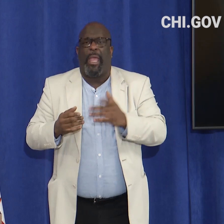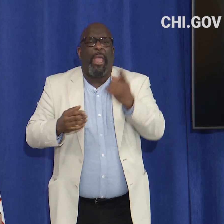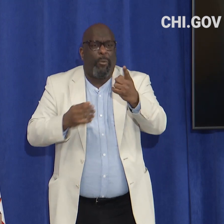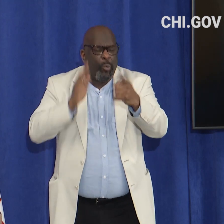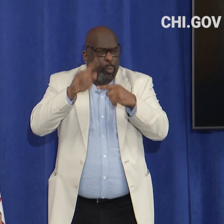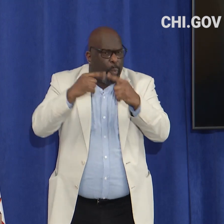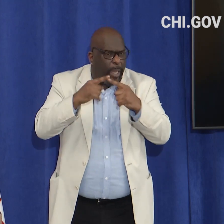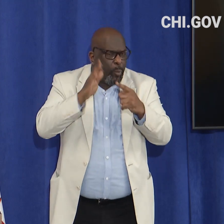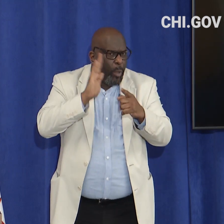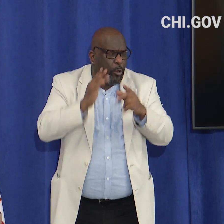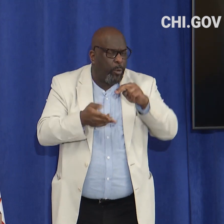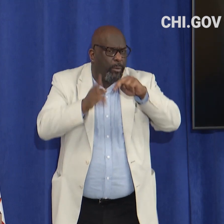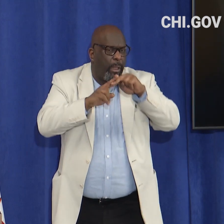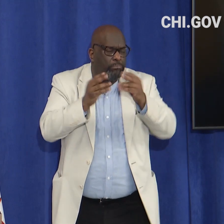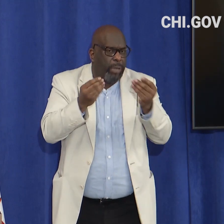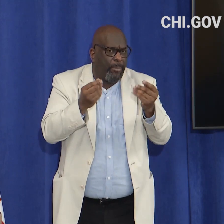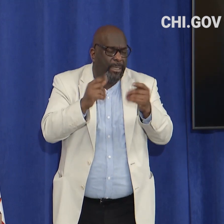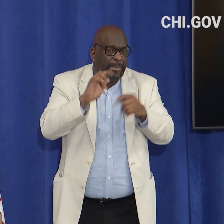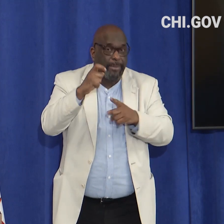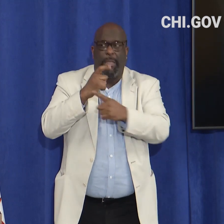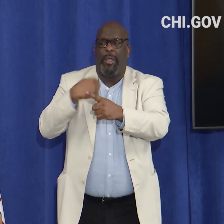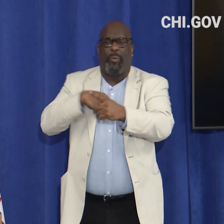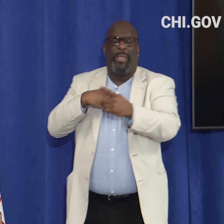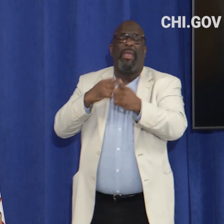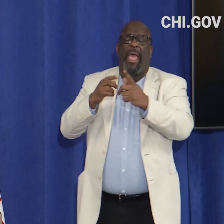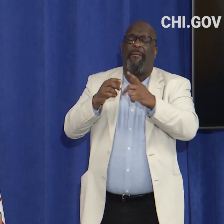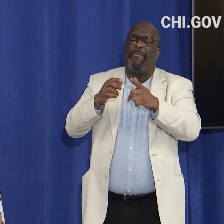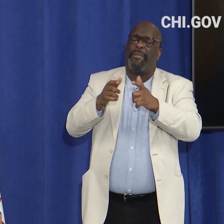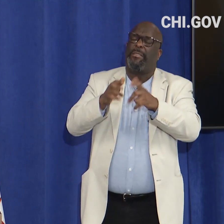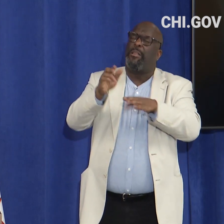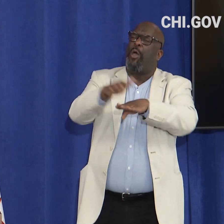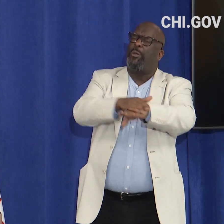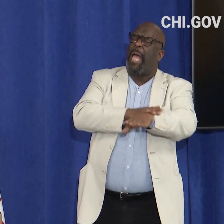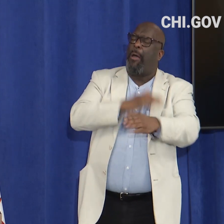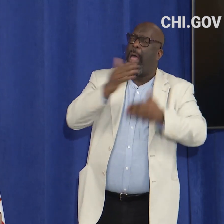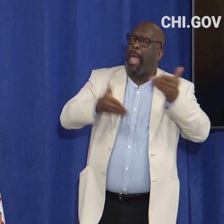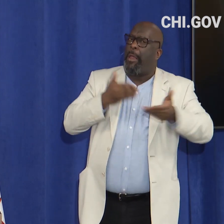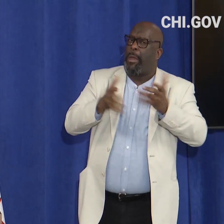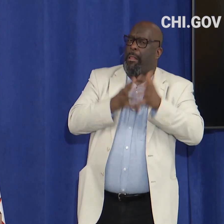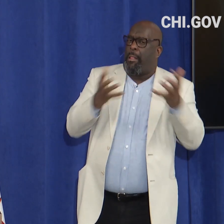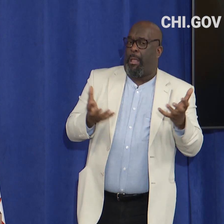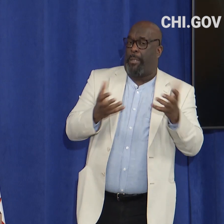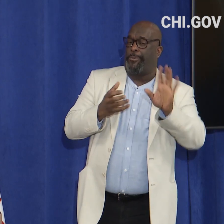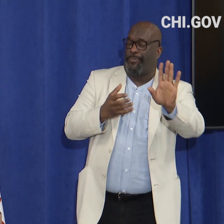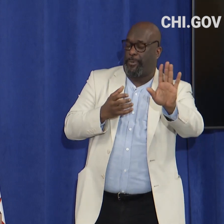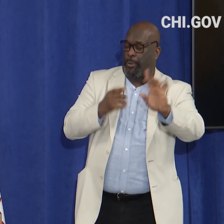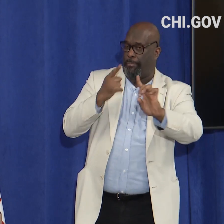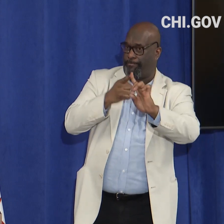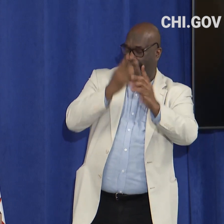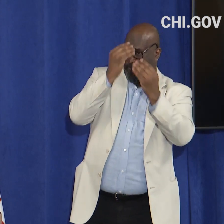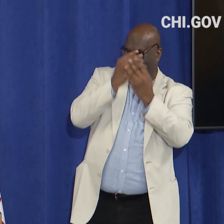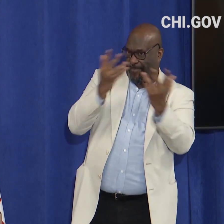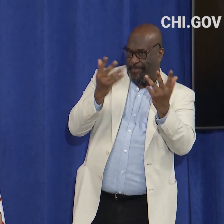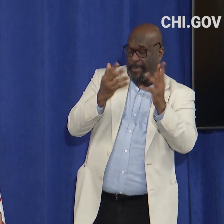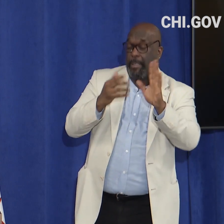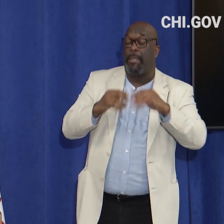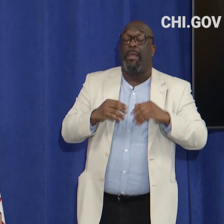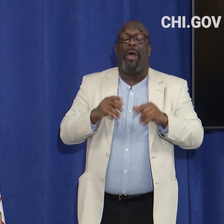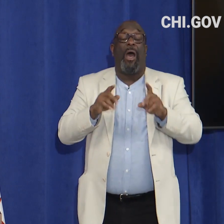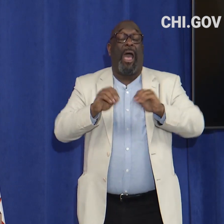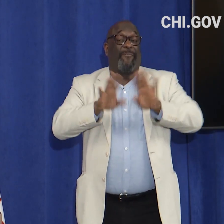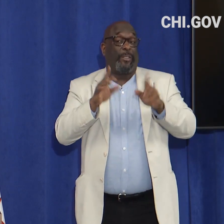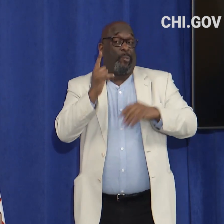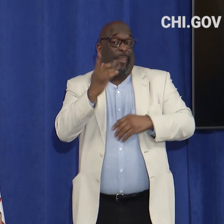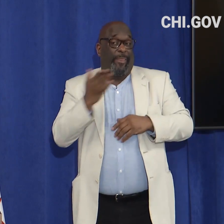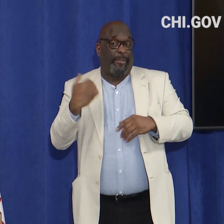Well, we have significantly slowed down our hiring. So I want to make sure that point is clear. And obviously, one of the